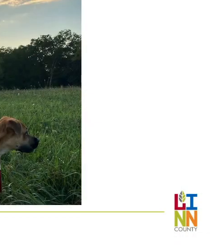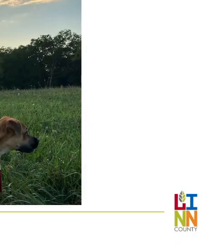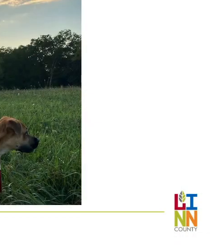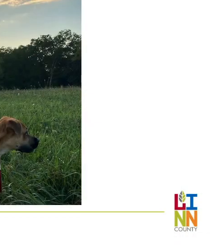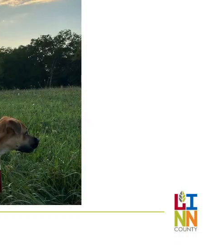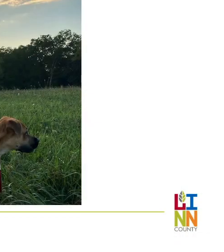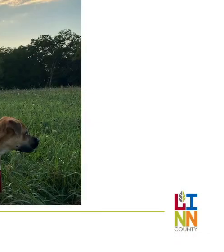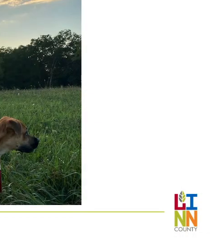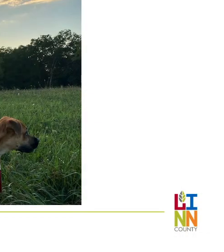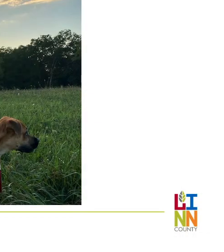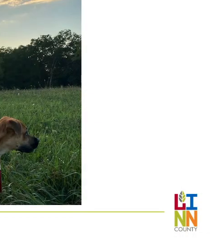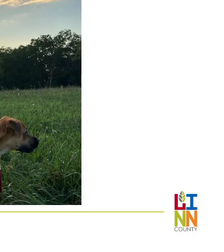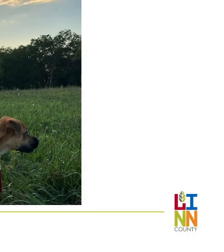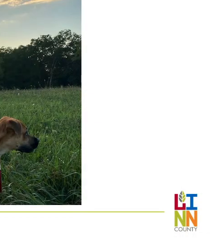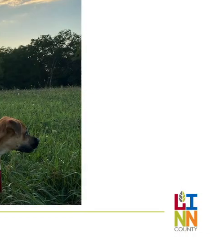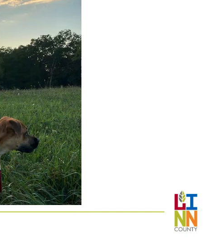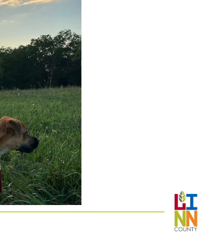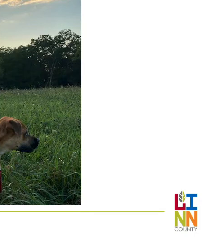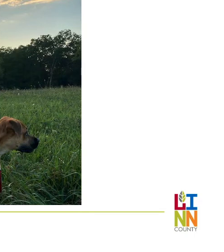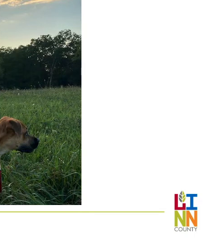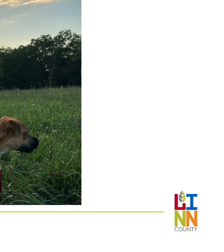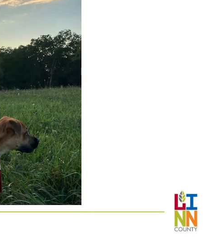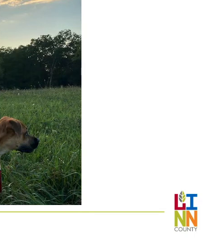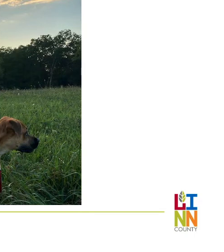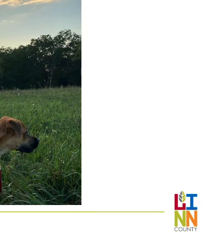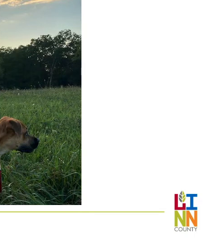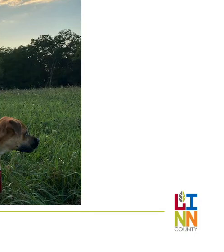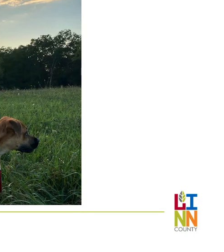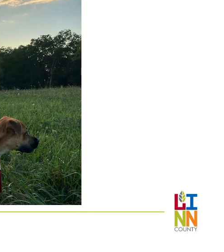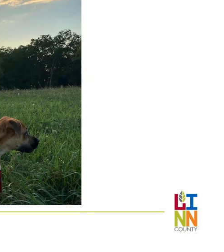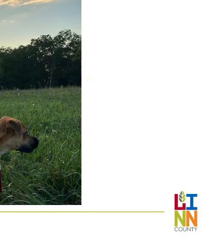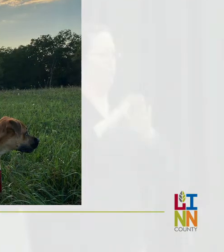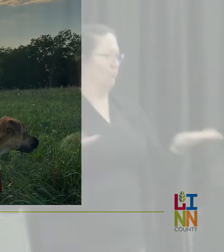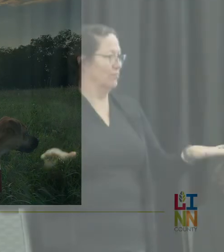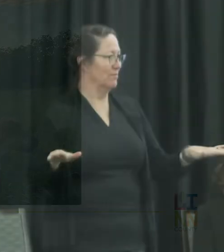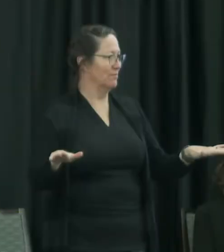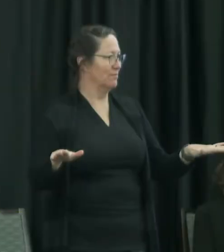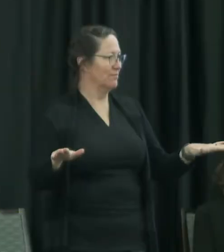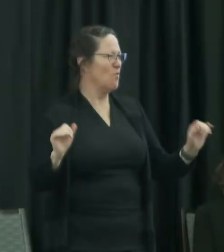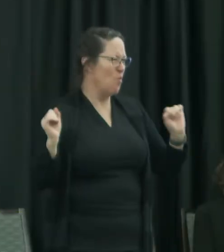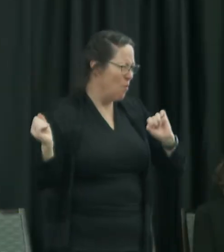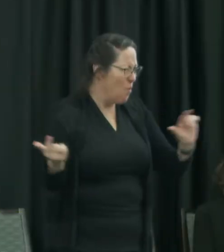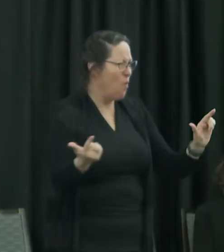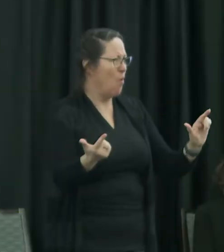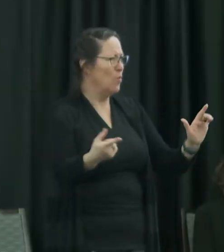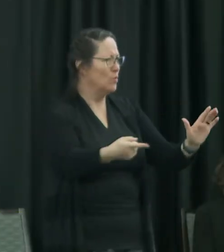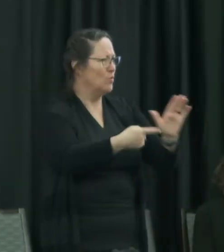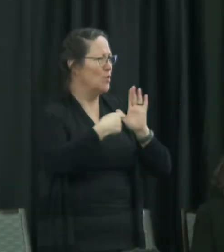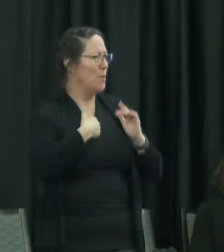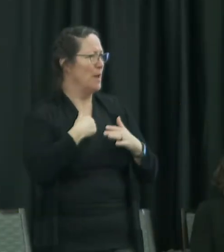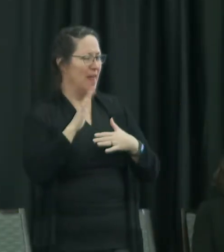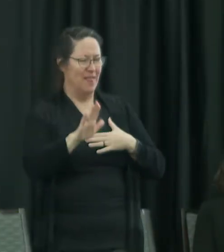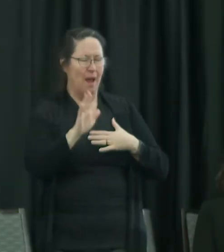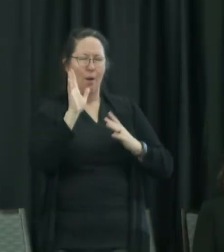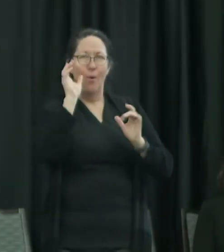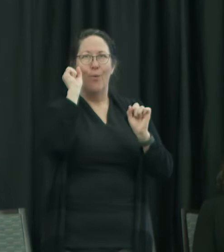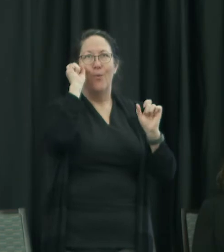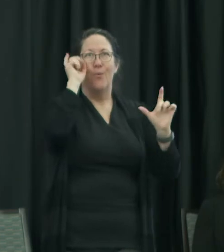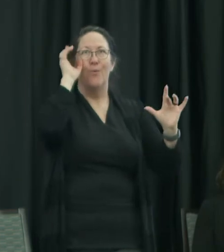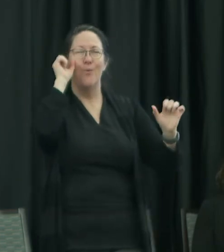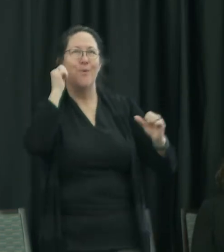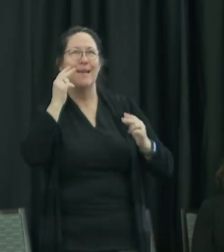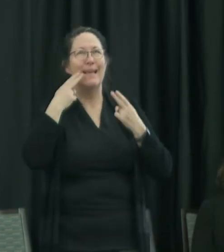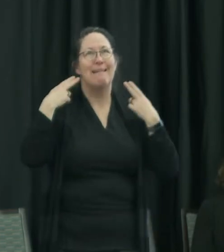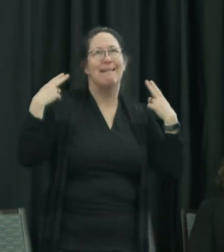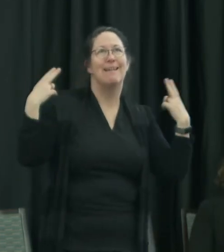Our children, and I mean that collectively, showed me with their childlike wonderment what true grace